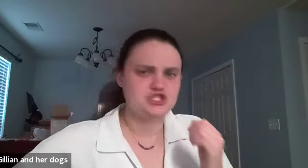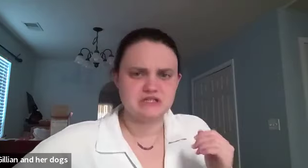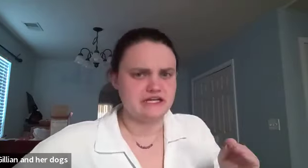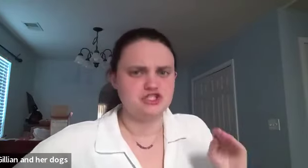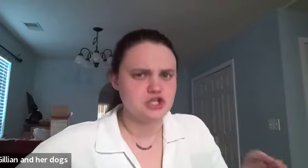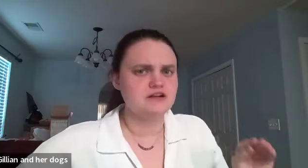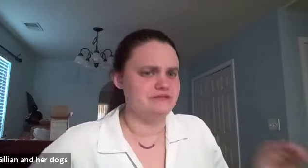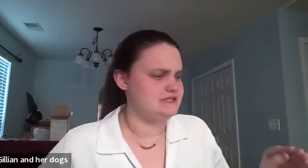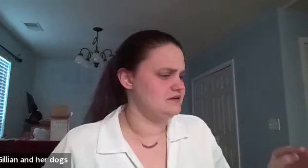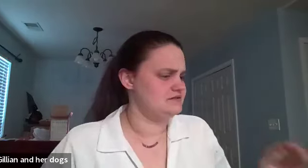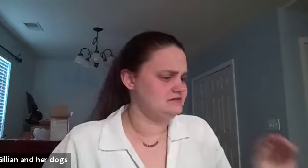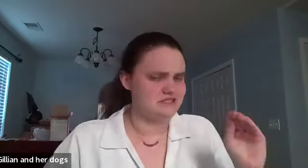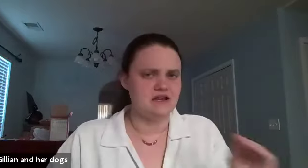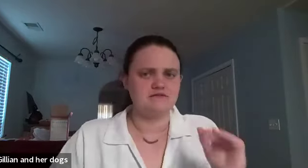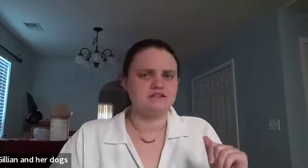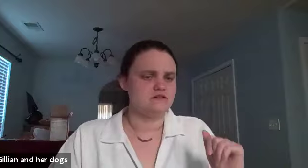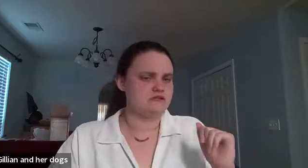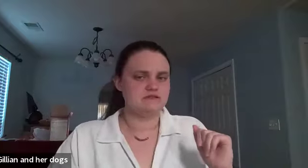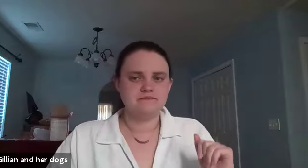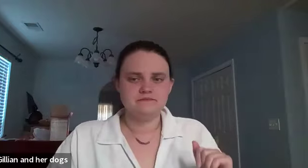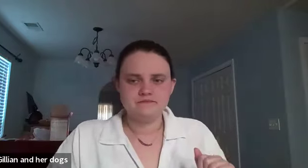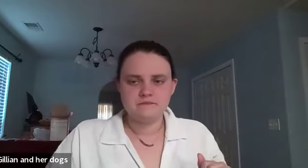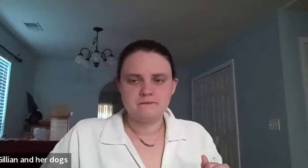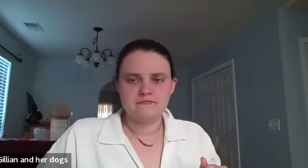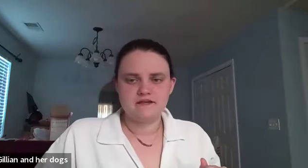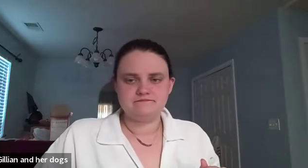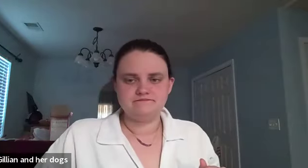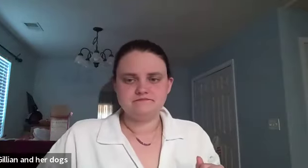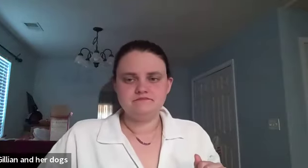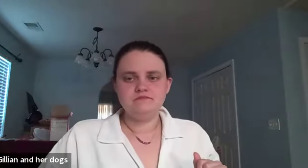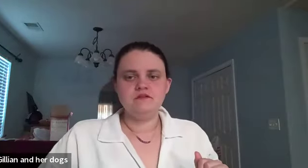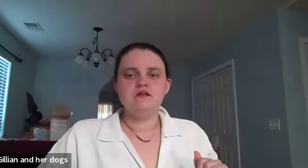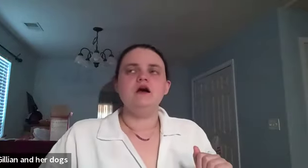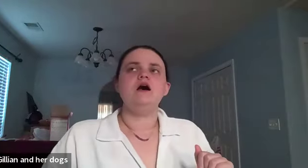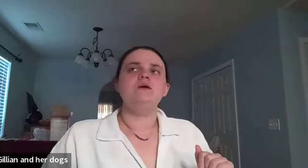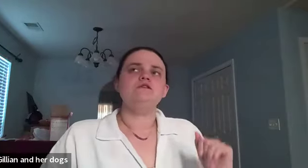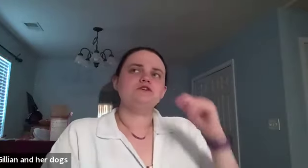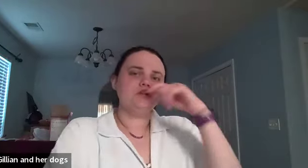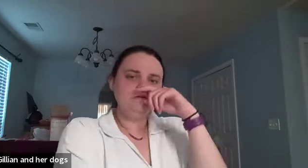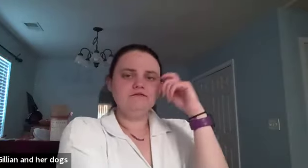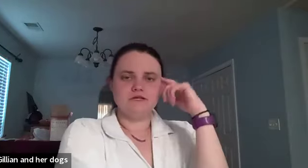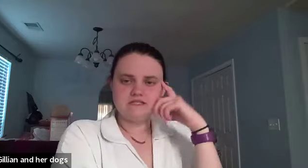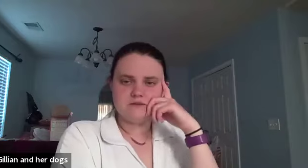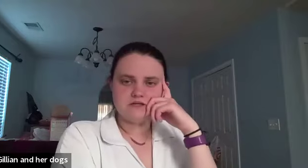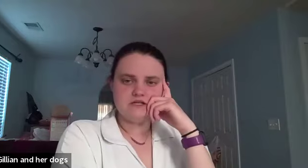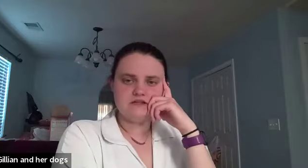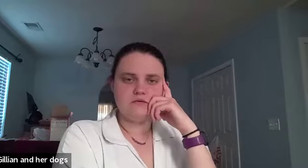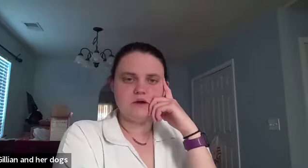again shocked we did not have a list on this. For gluten-free, typically the